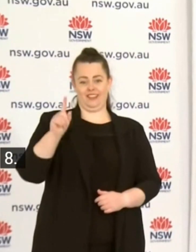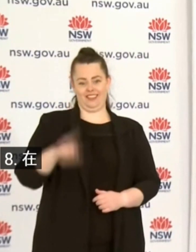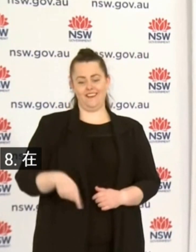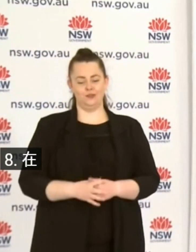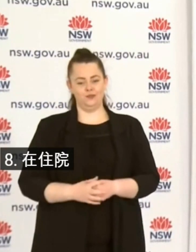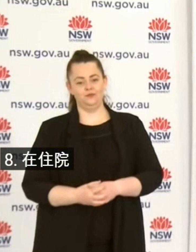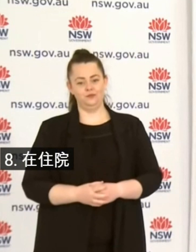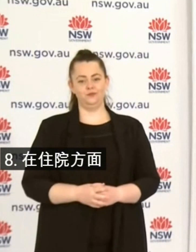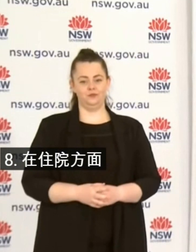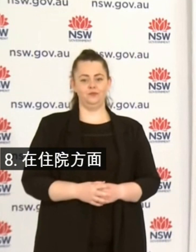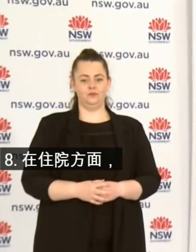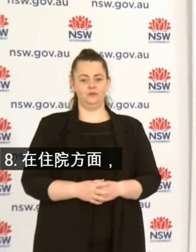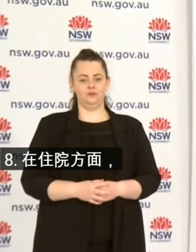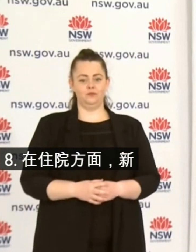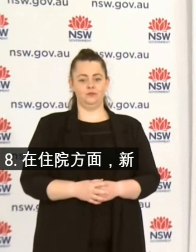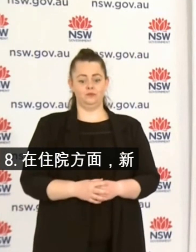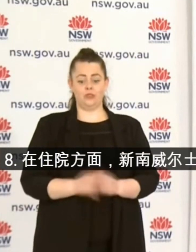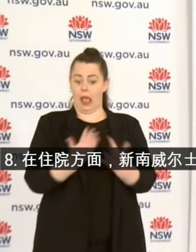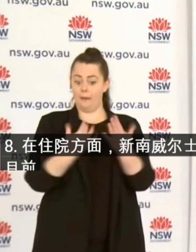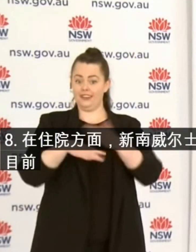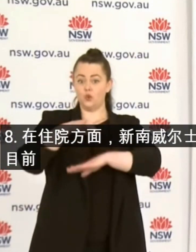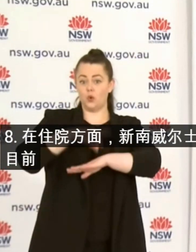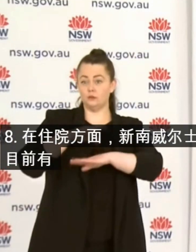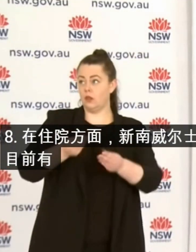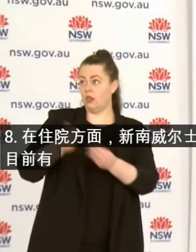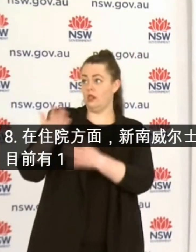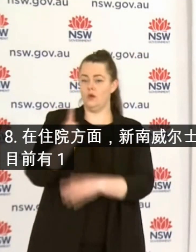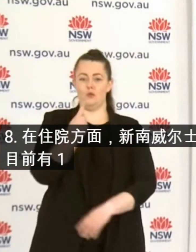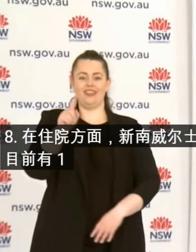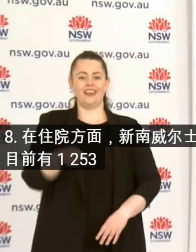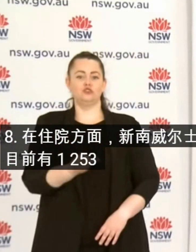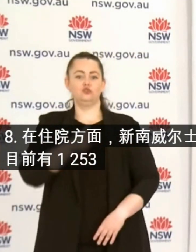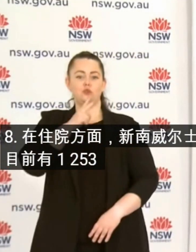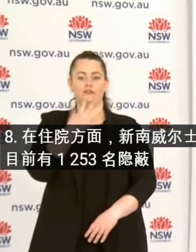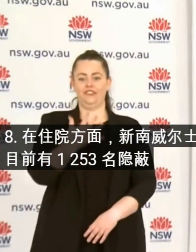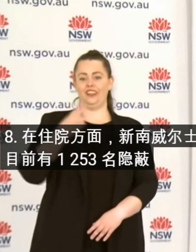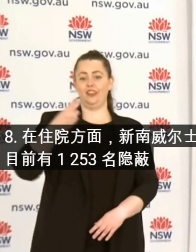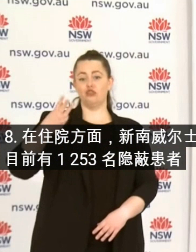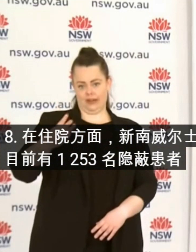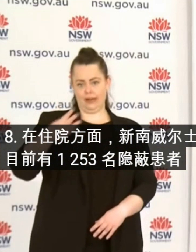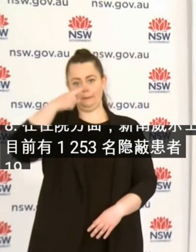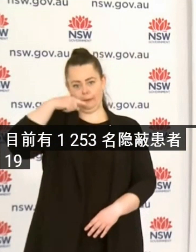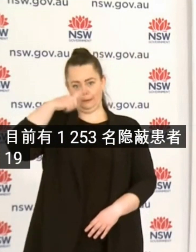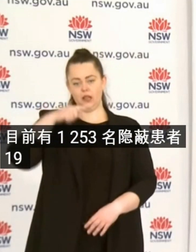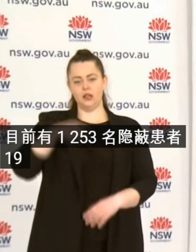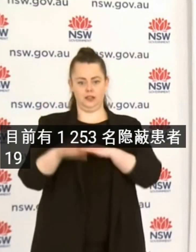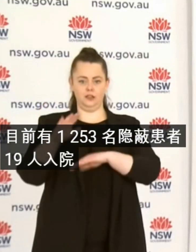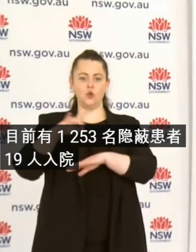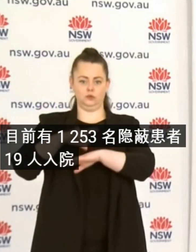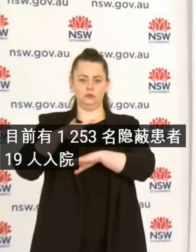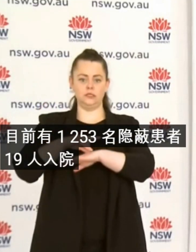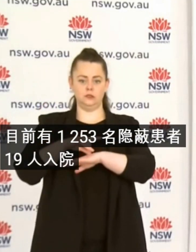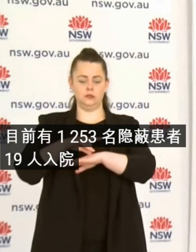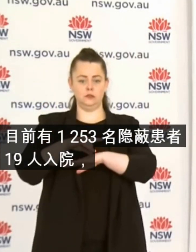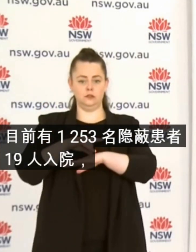137,668. In terms of hospitalisations, there are currently 1,253 patients with COVID-19 admitted to